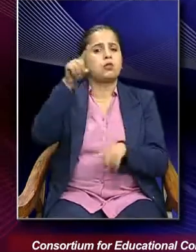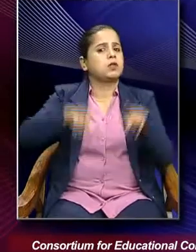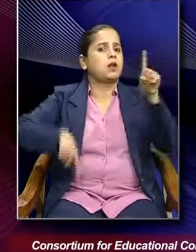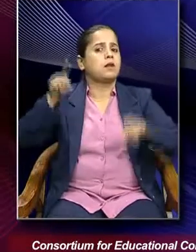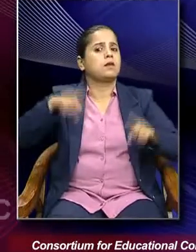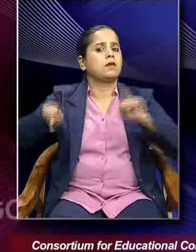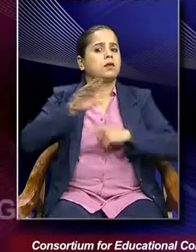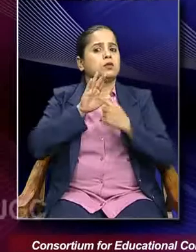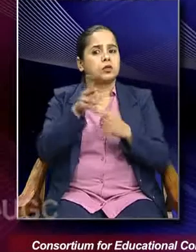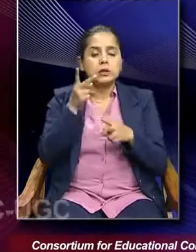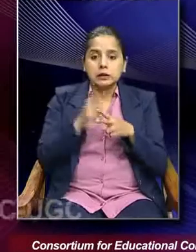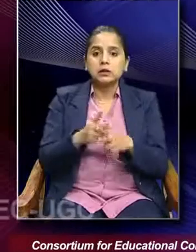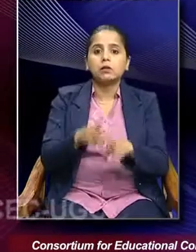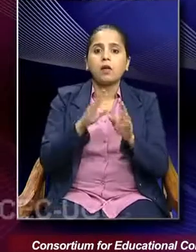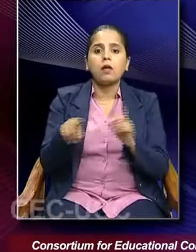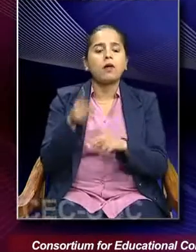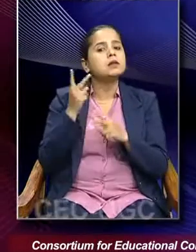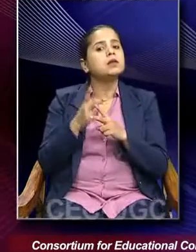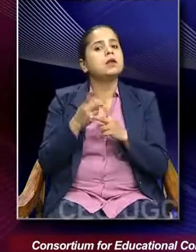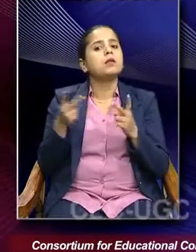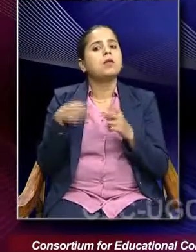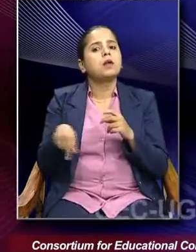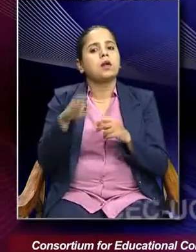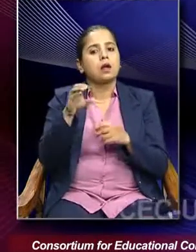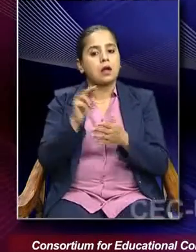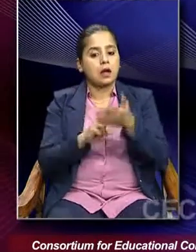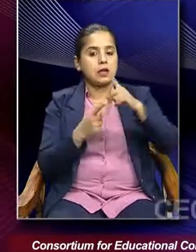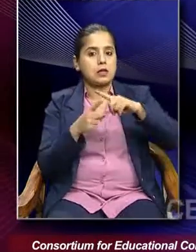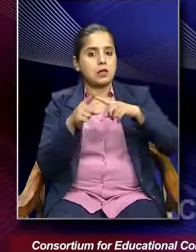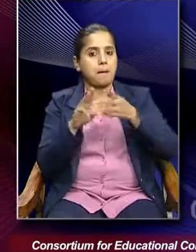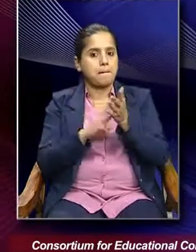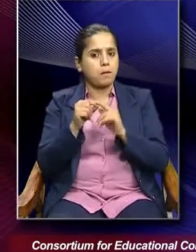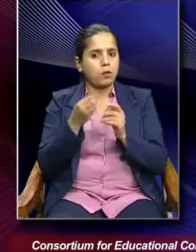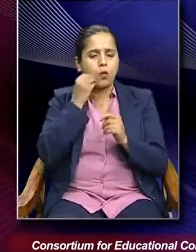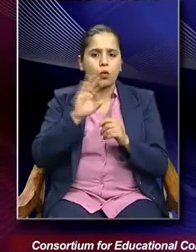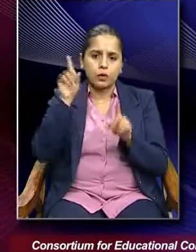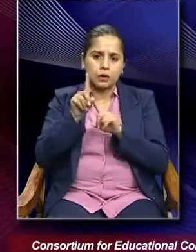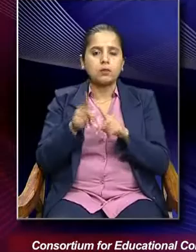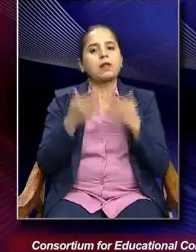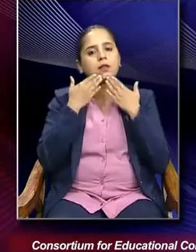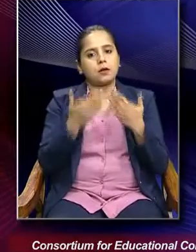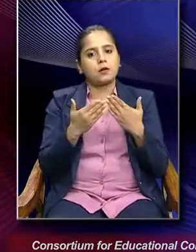that existed during the contemporary traditions. Thank you.